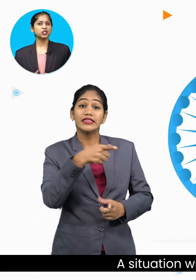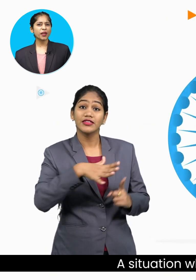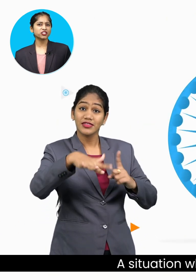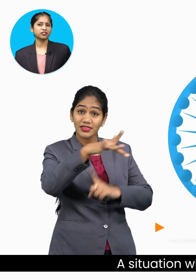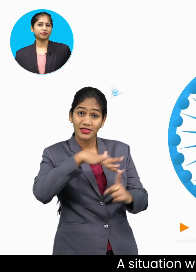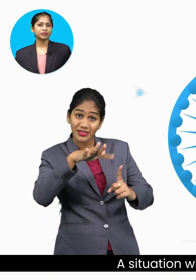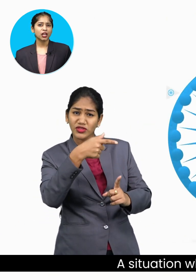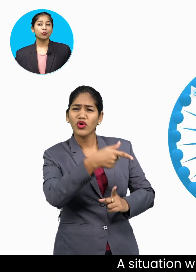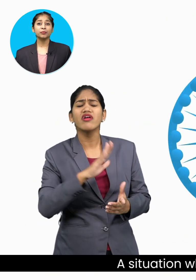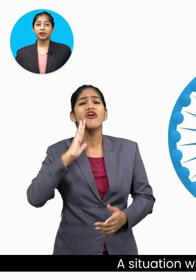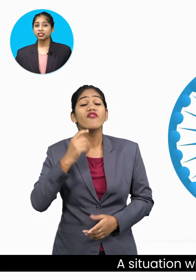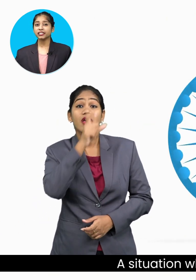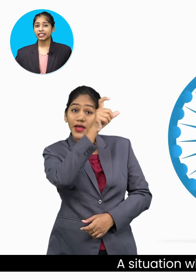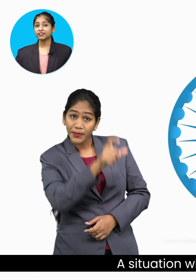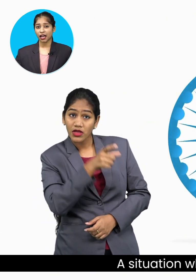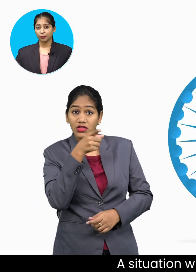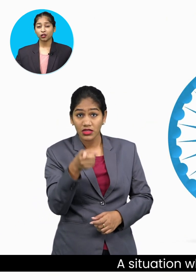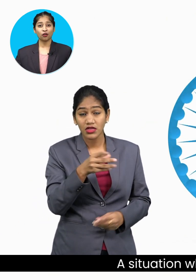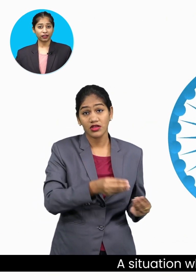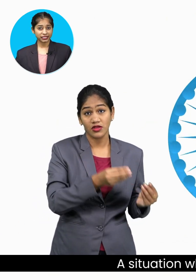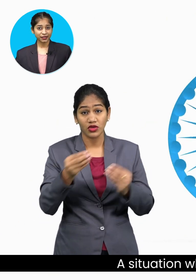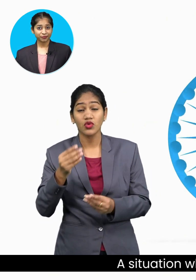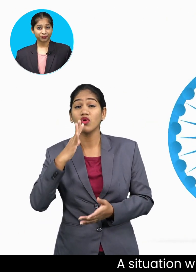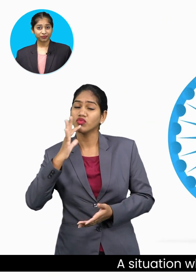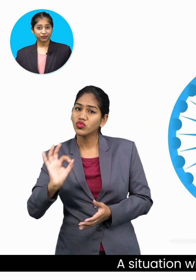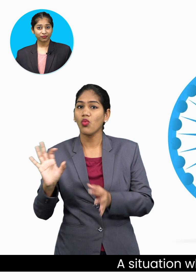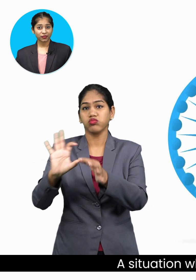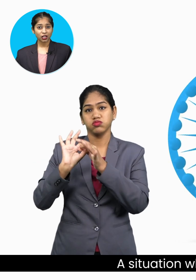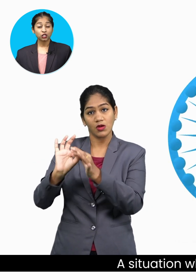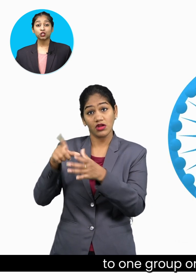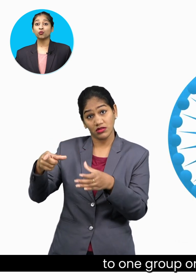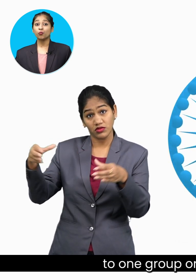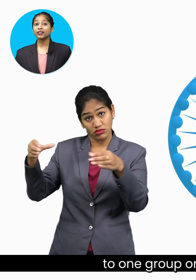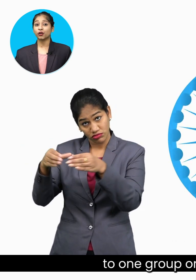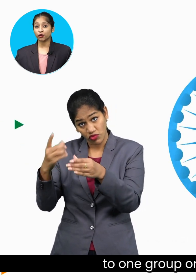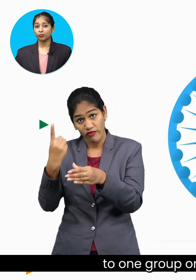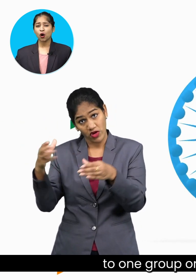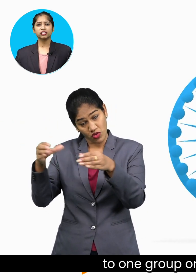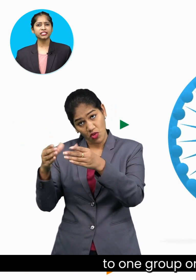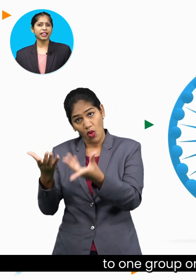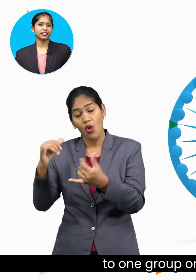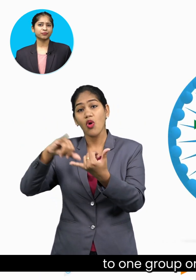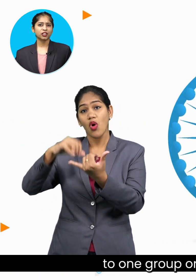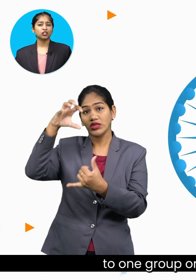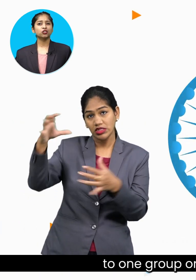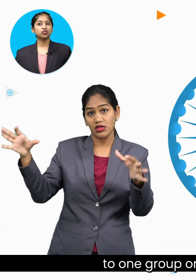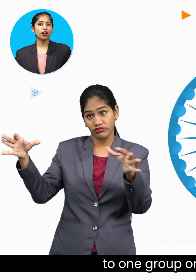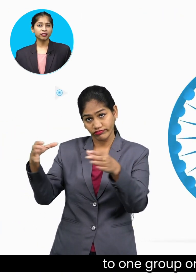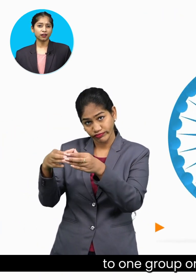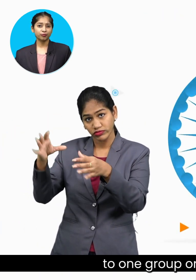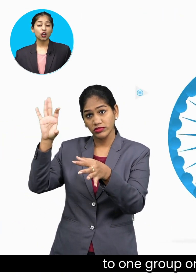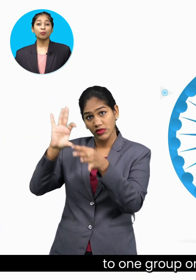A situation when a person gives up loyalty to one group or state